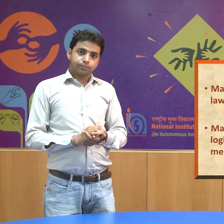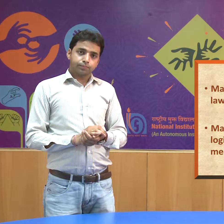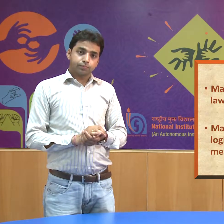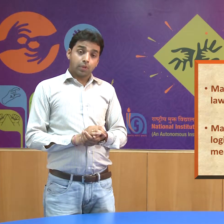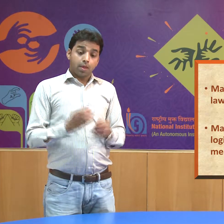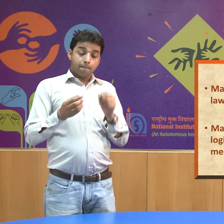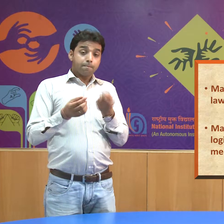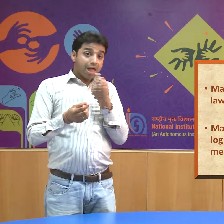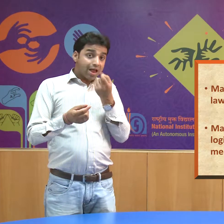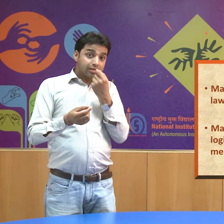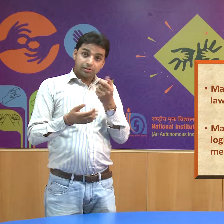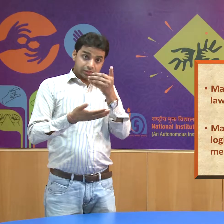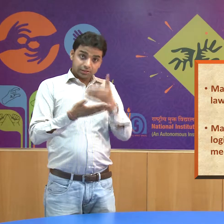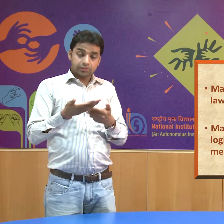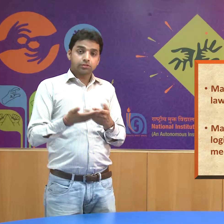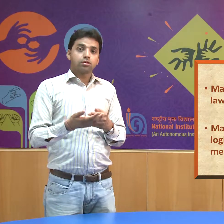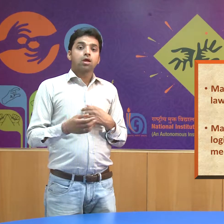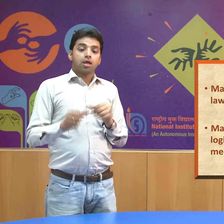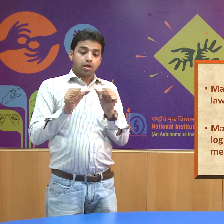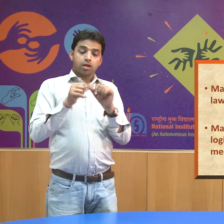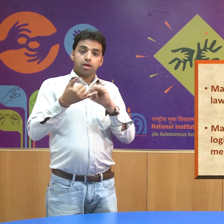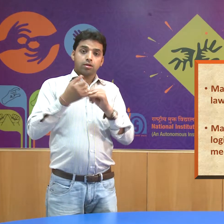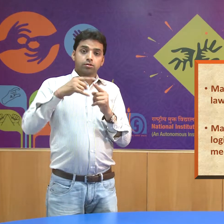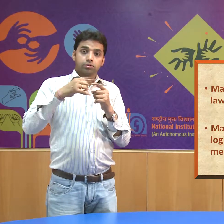medicine, and astronomy, etc.